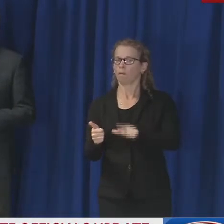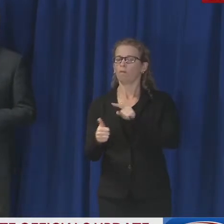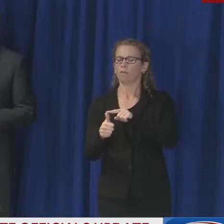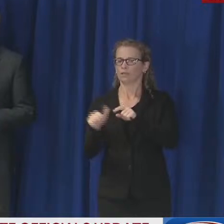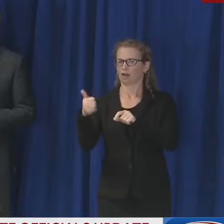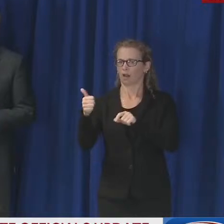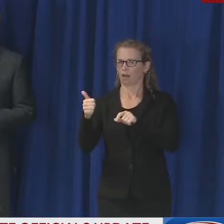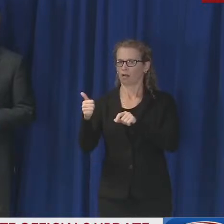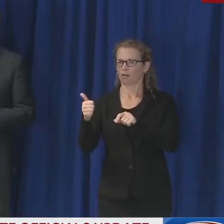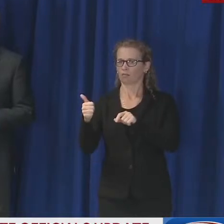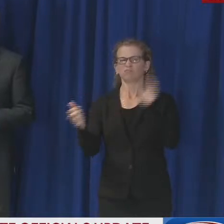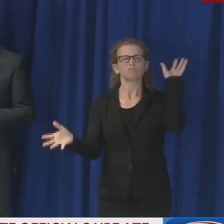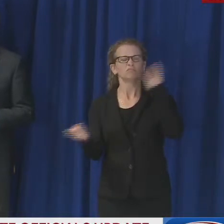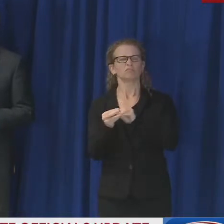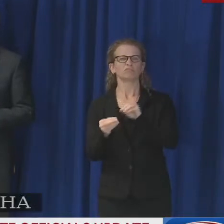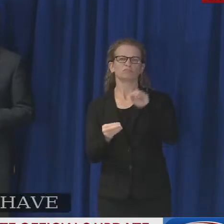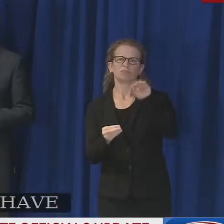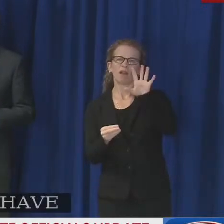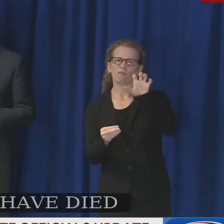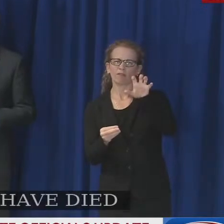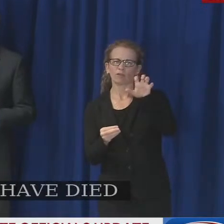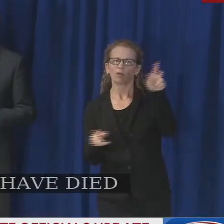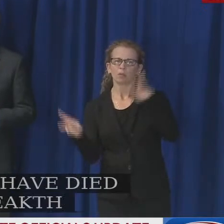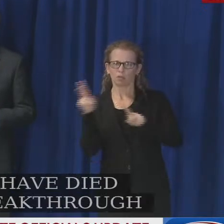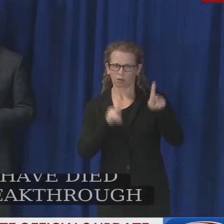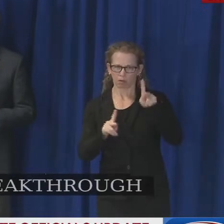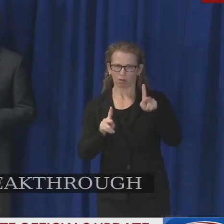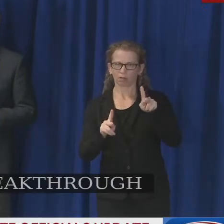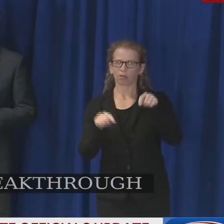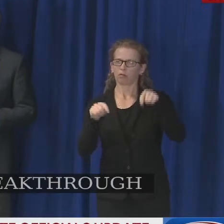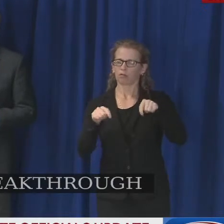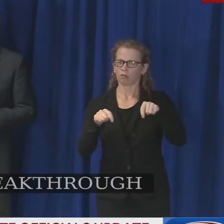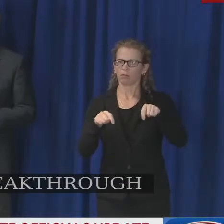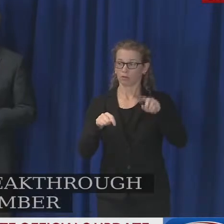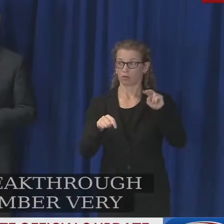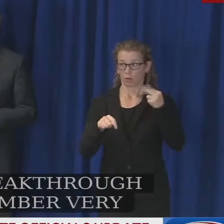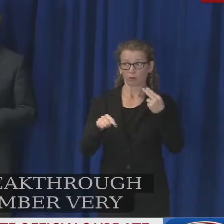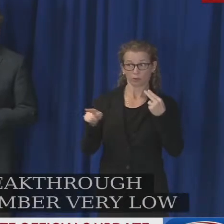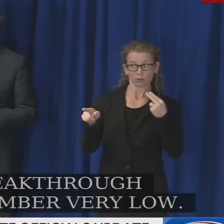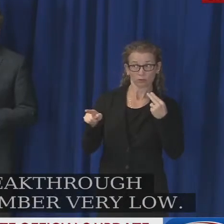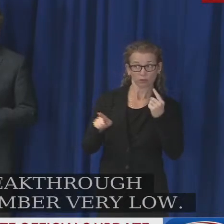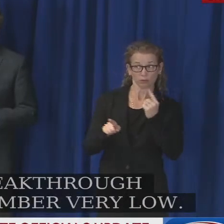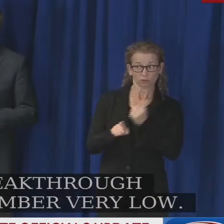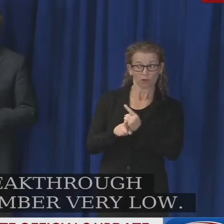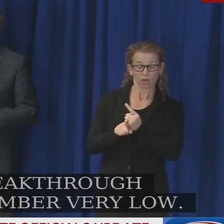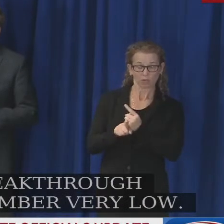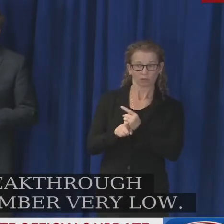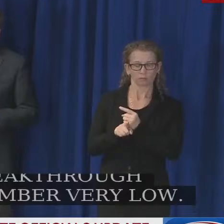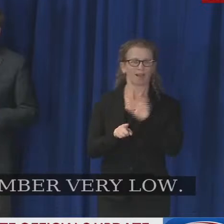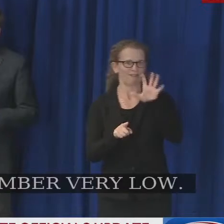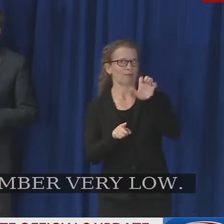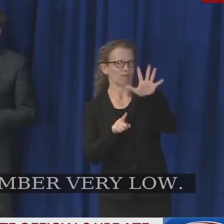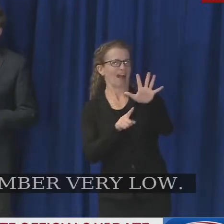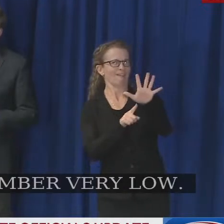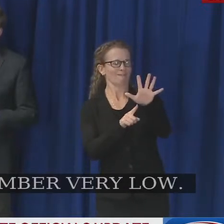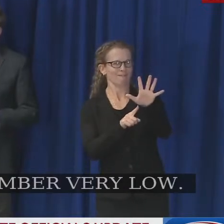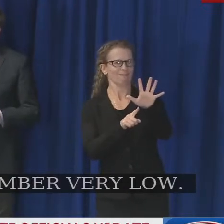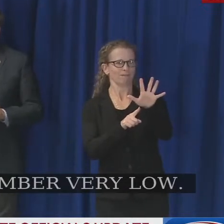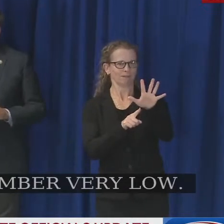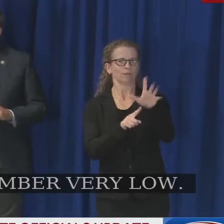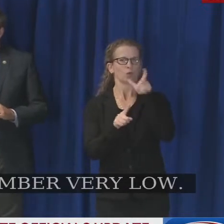are around 500 or so individuals who have vaccine breakthrough. Is that correct, Dr. Chan? You have the numbers? 505. So,